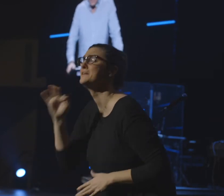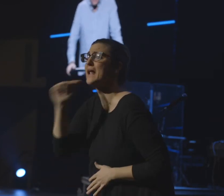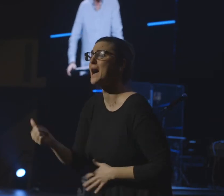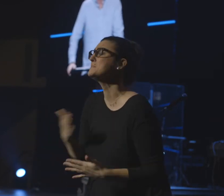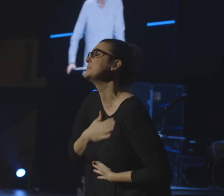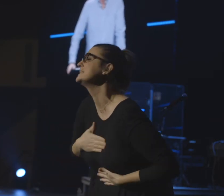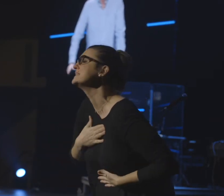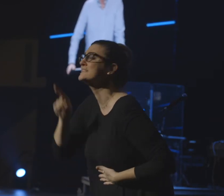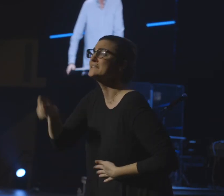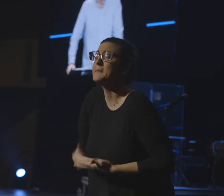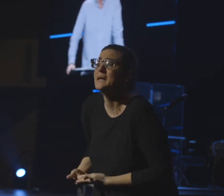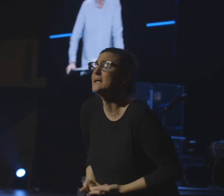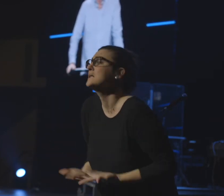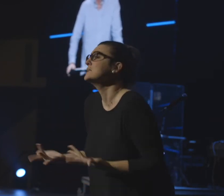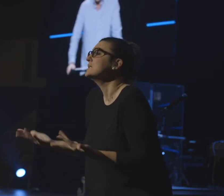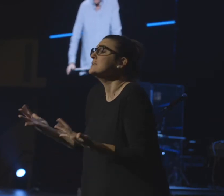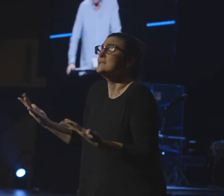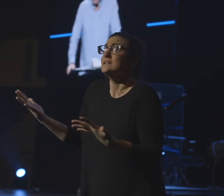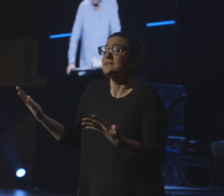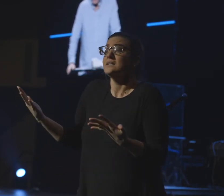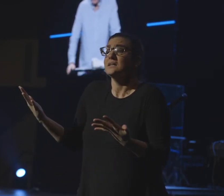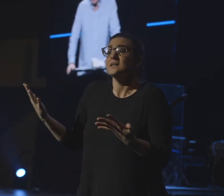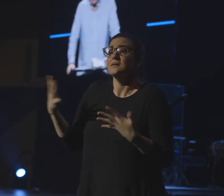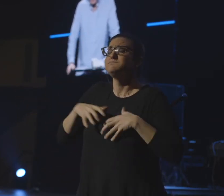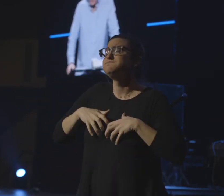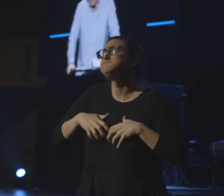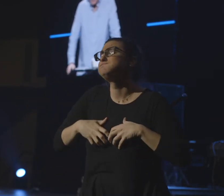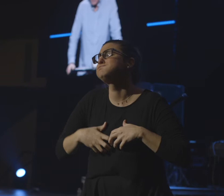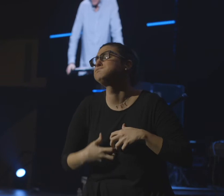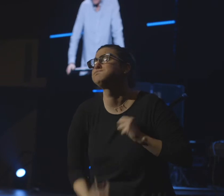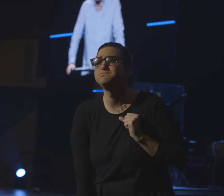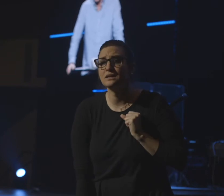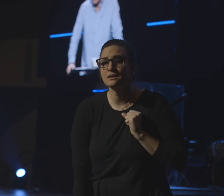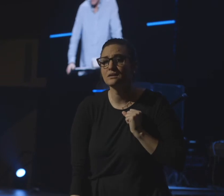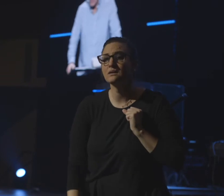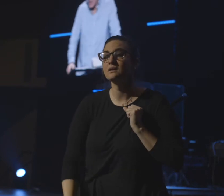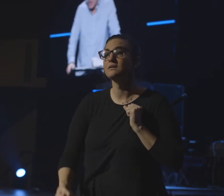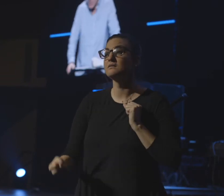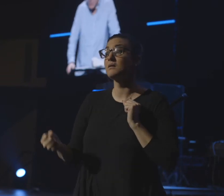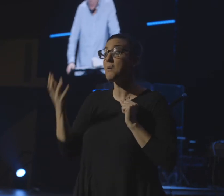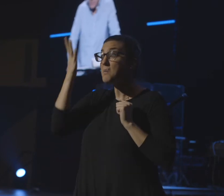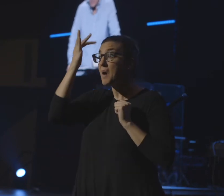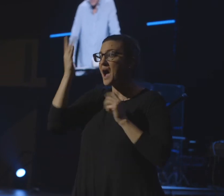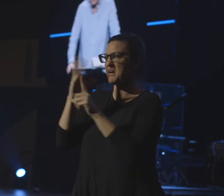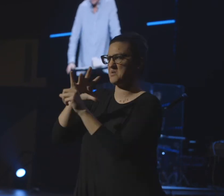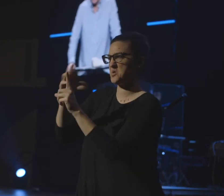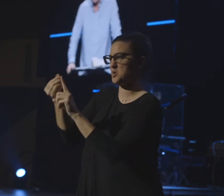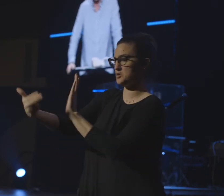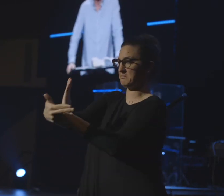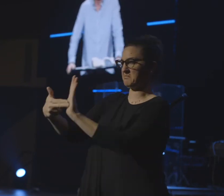Okay. In time, all of those women, these women I just mentioned, they all have children. They all have important